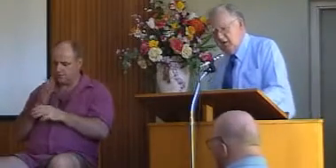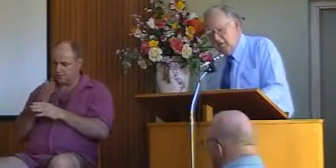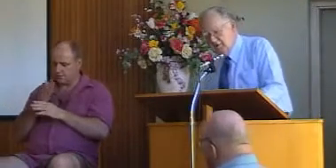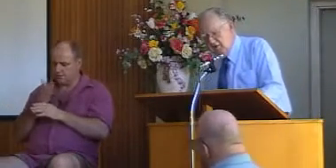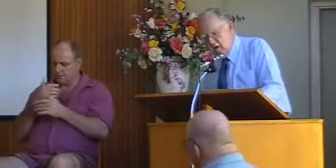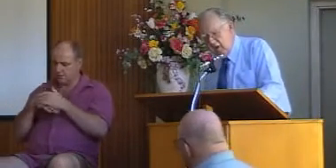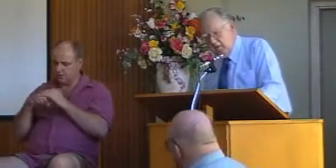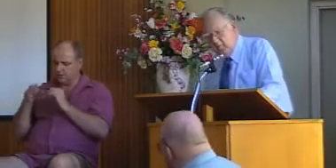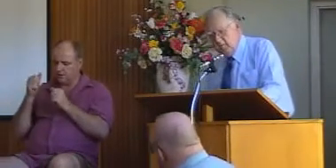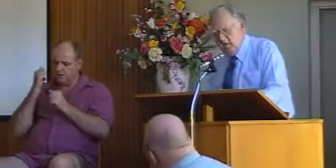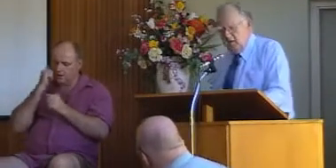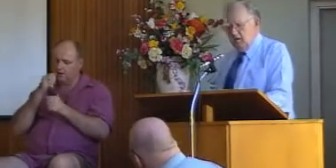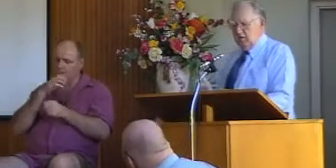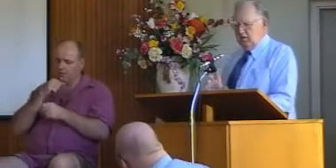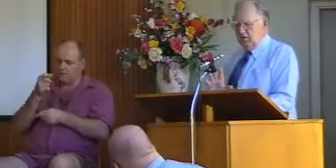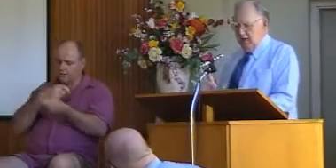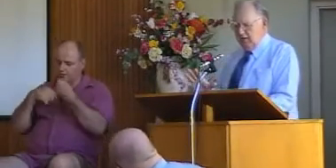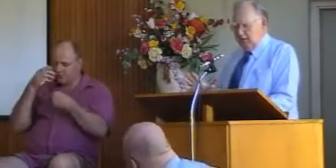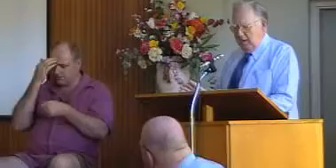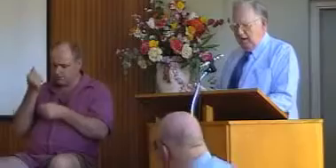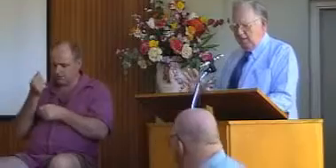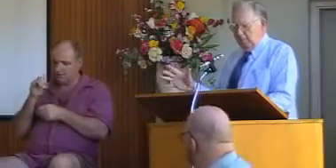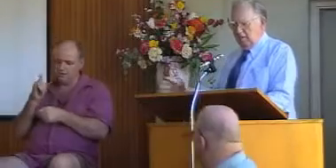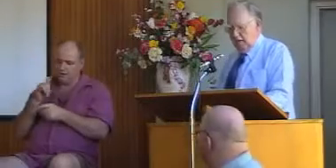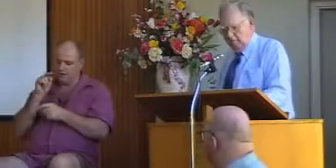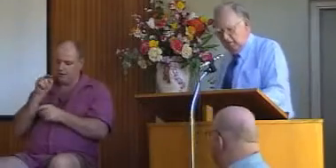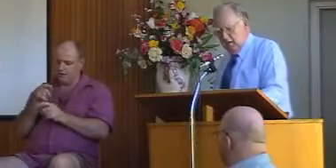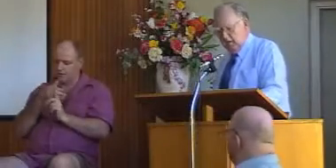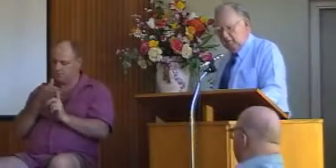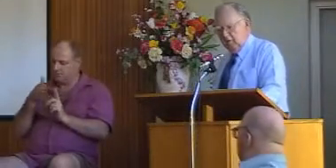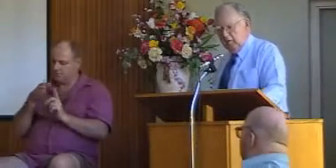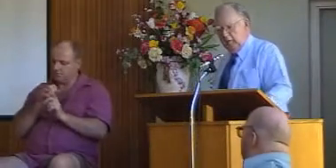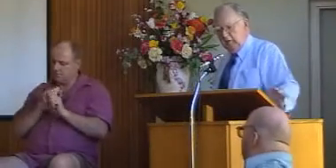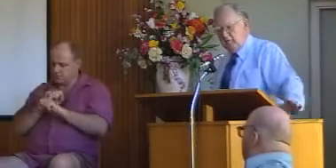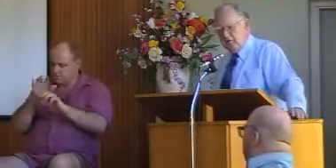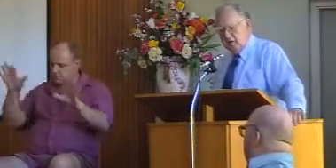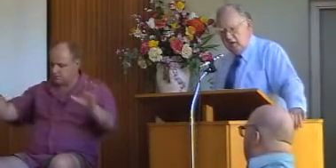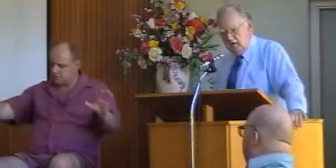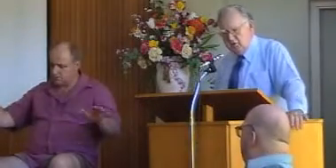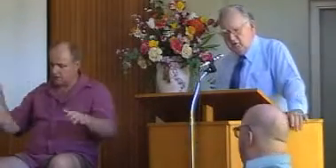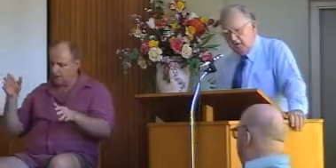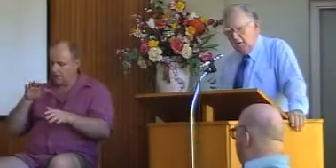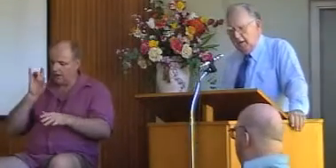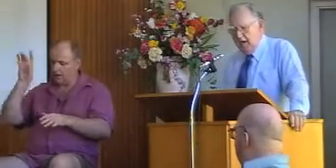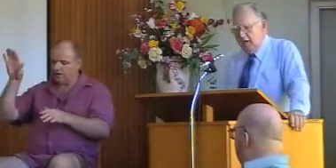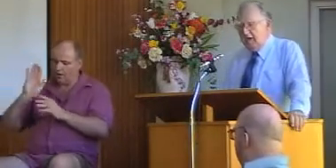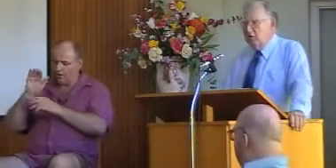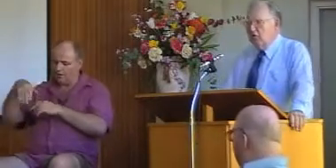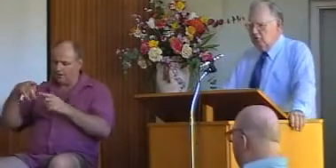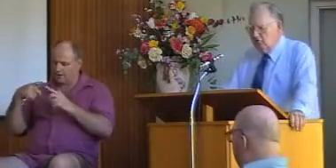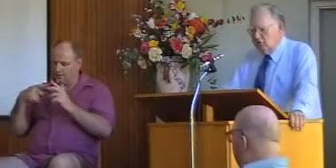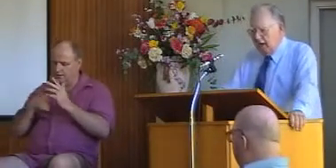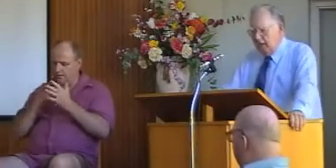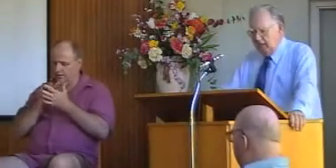methods described, this mouth to mouth, lip to lip, confirming it with signs, following and adding